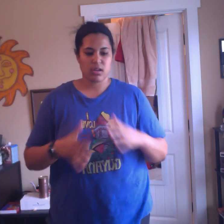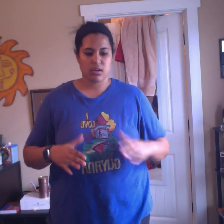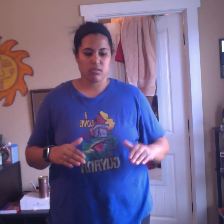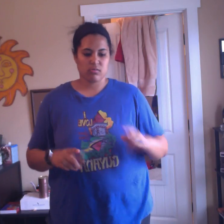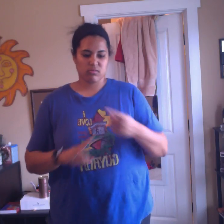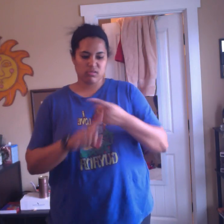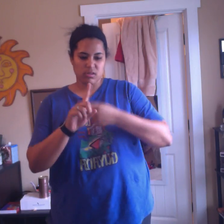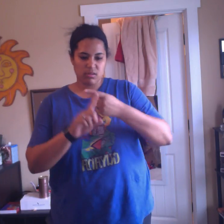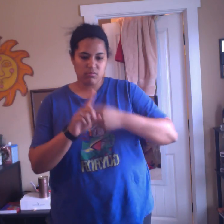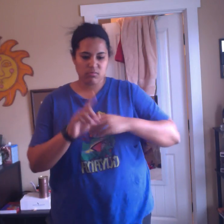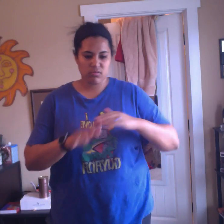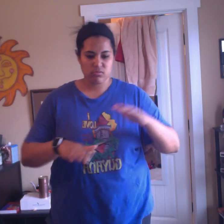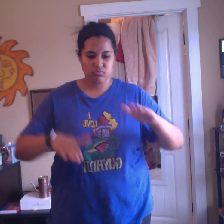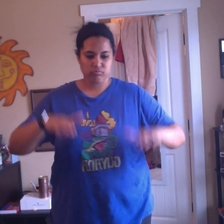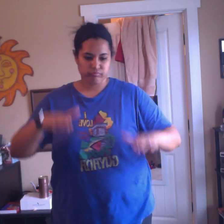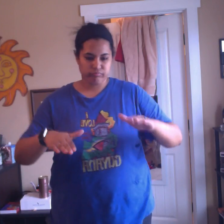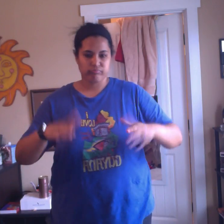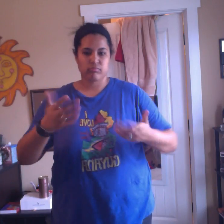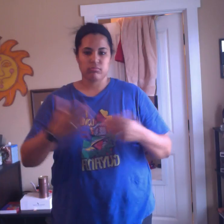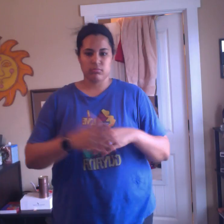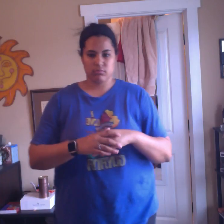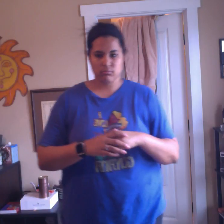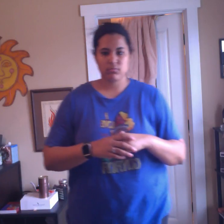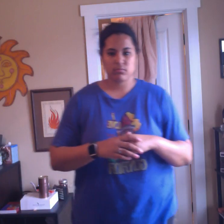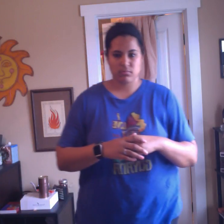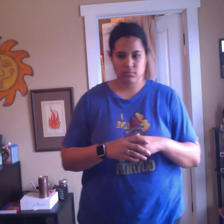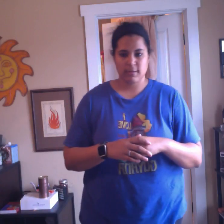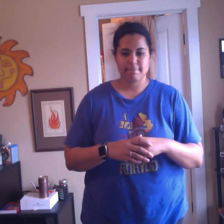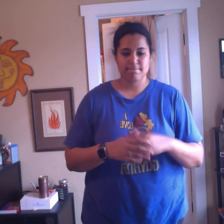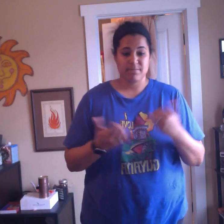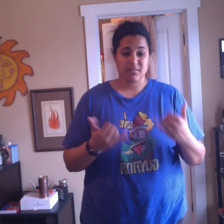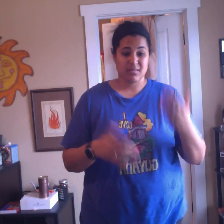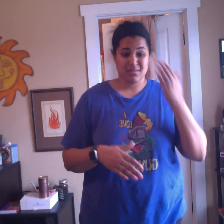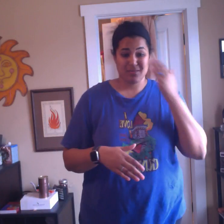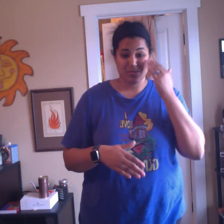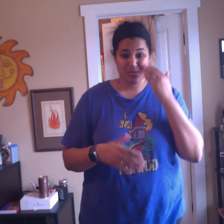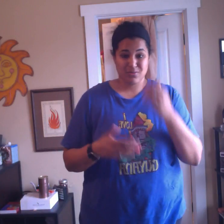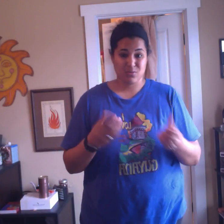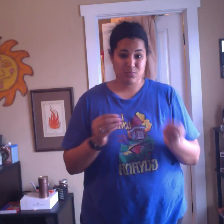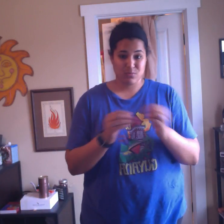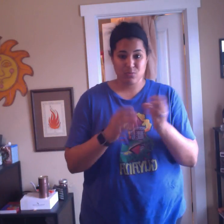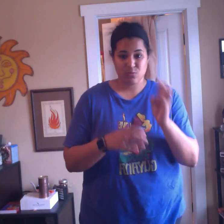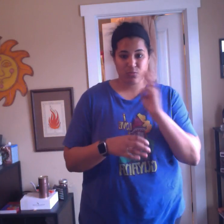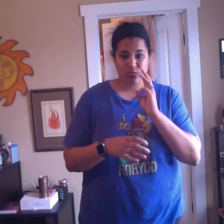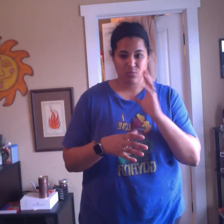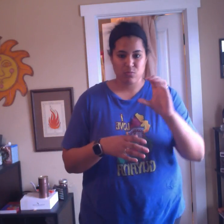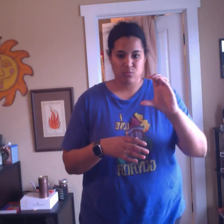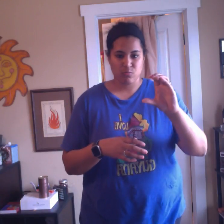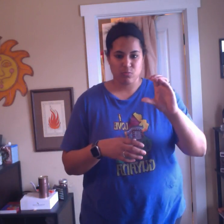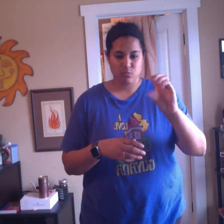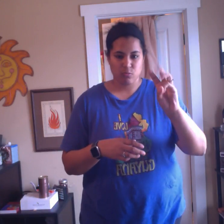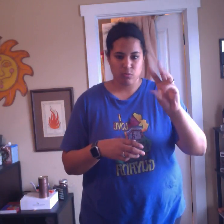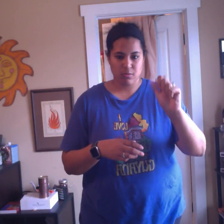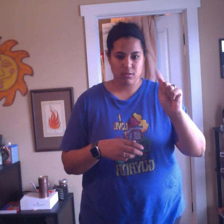live. Now that you know about the water cycle, you'll be able to see it happening wherever you look. How much precipitation do you get where you